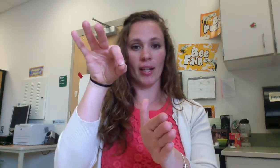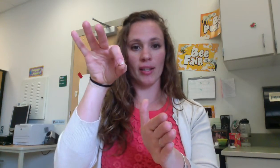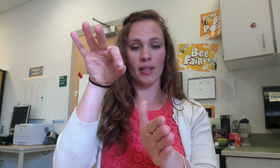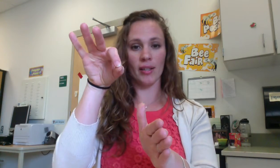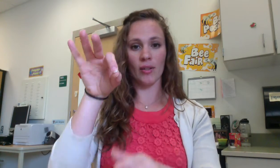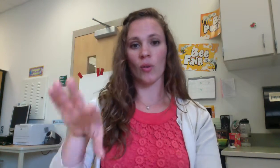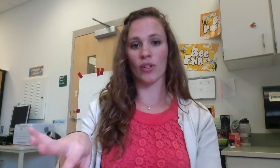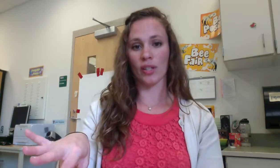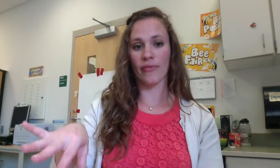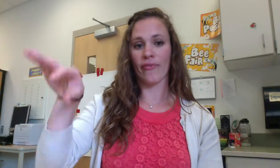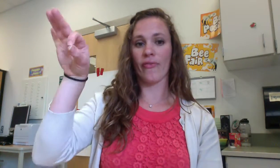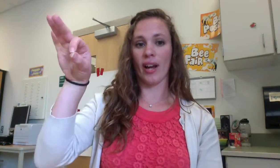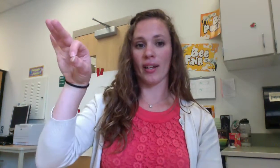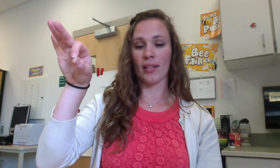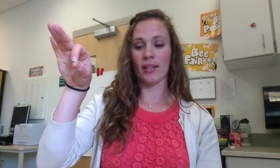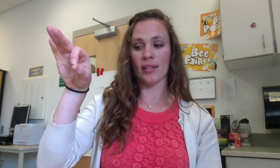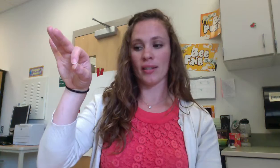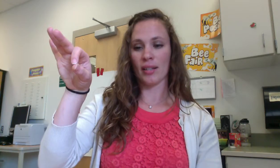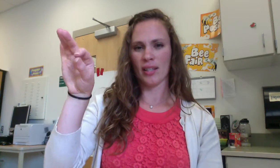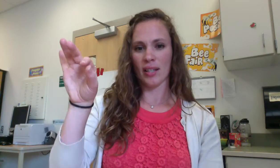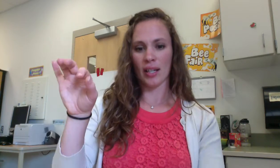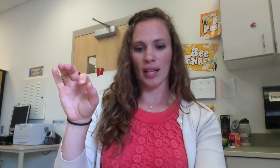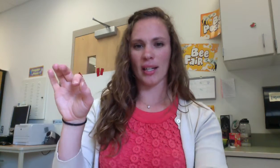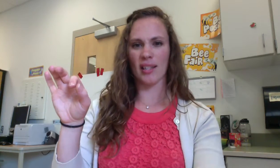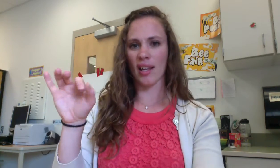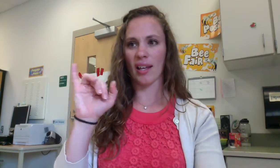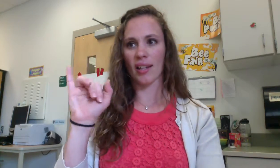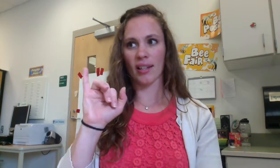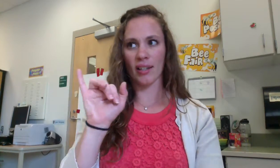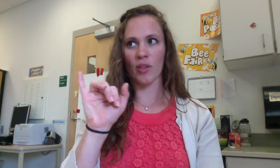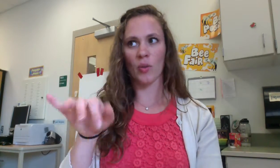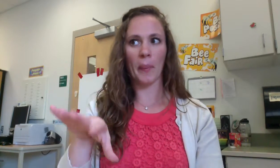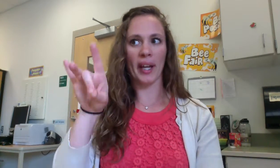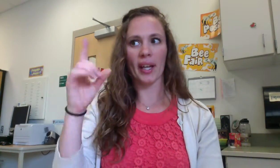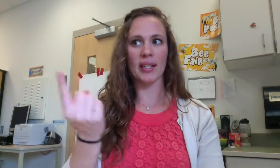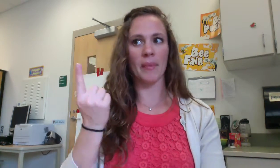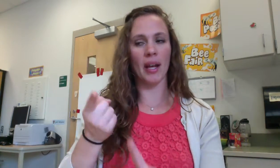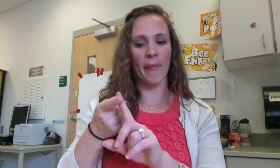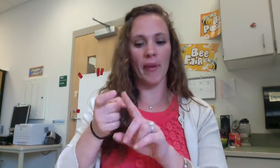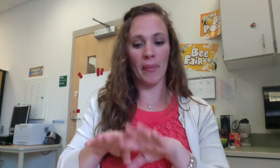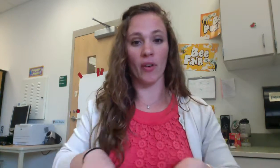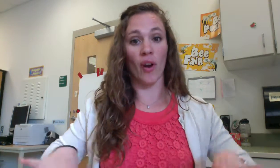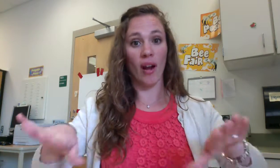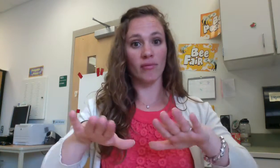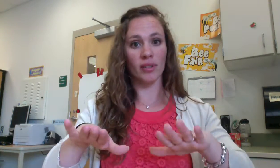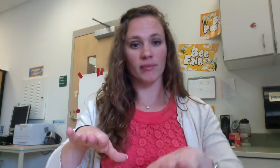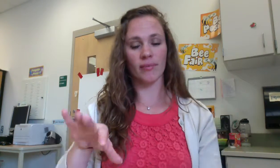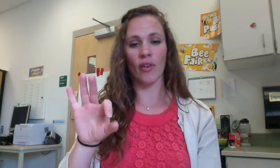find, or just find. It's like you were picking something up from the ground. So